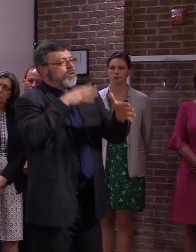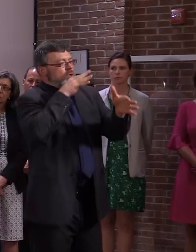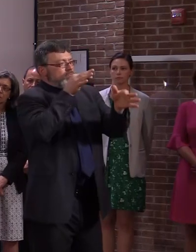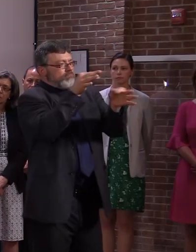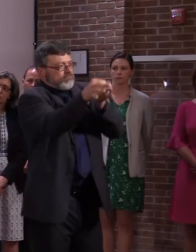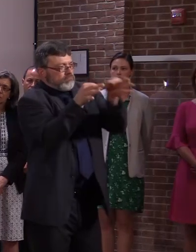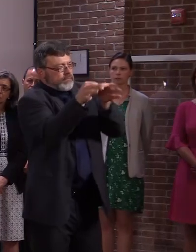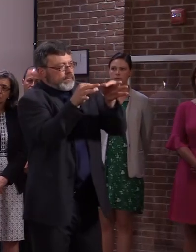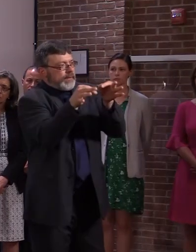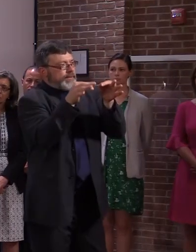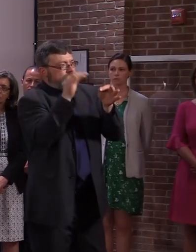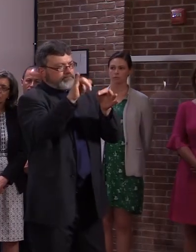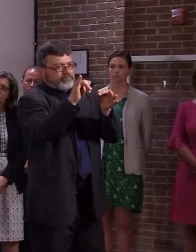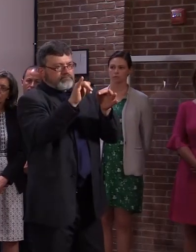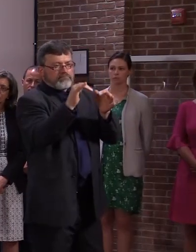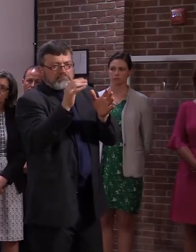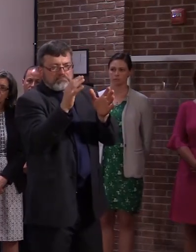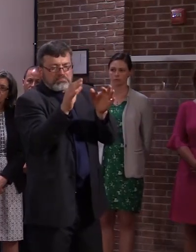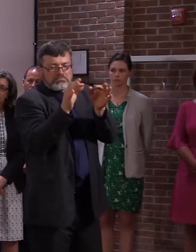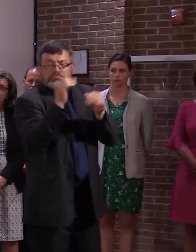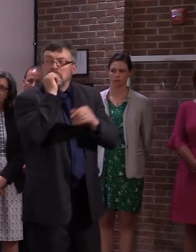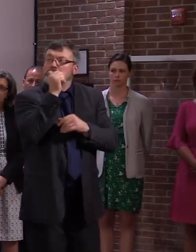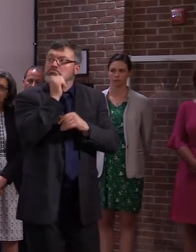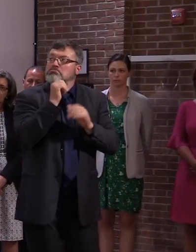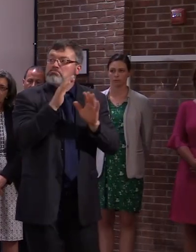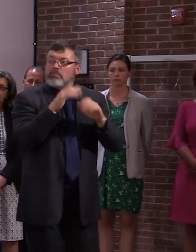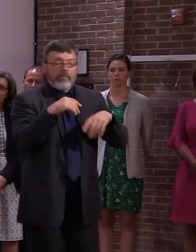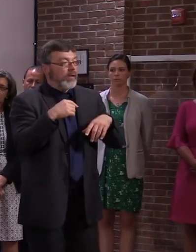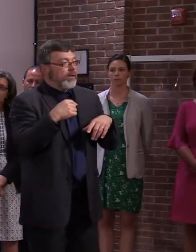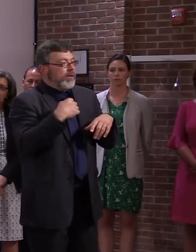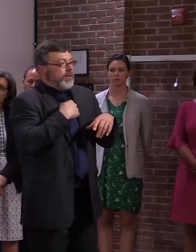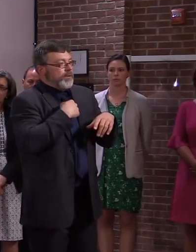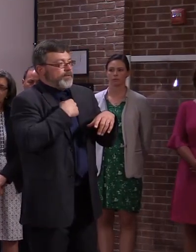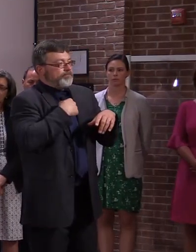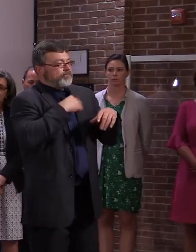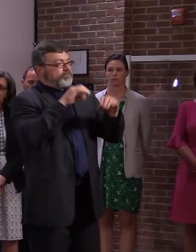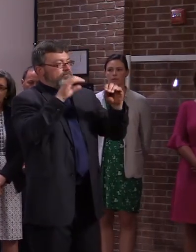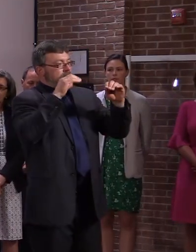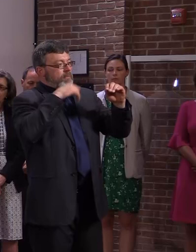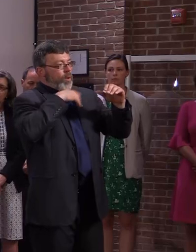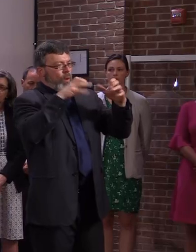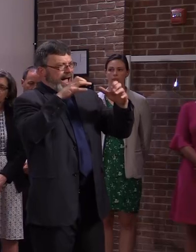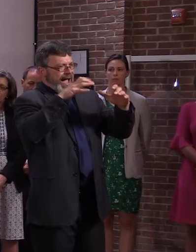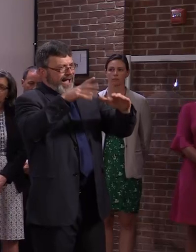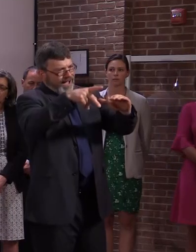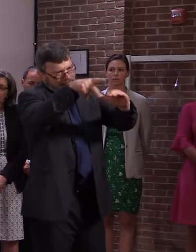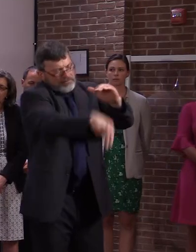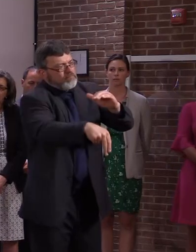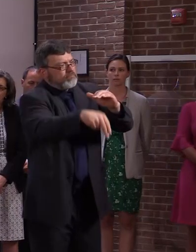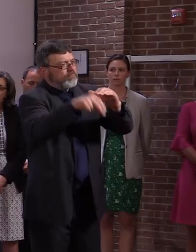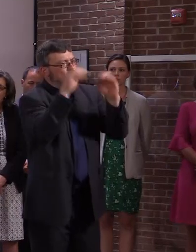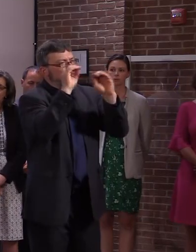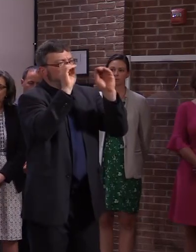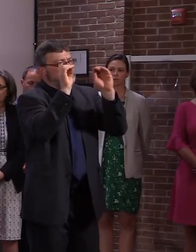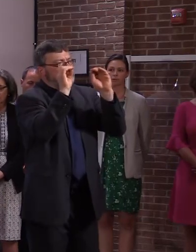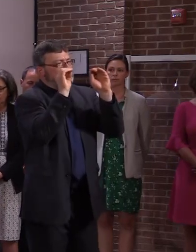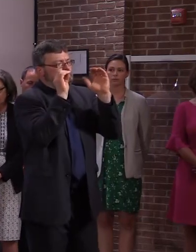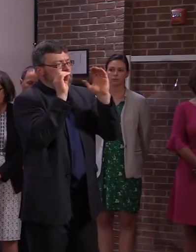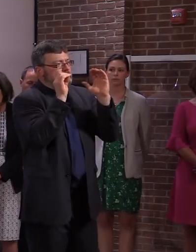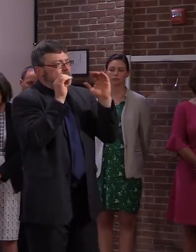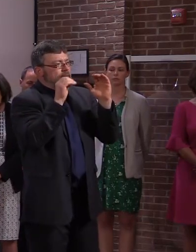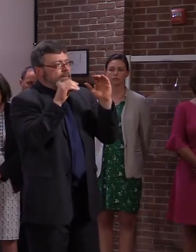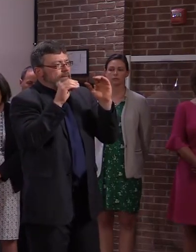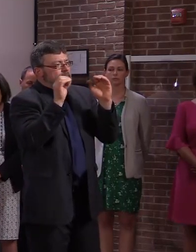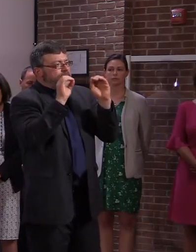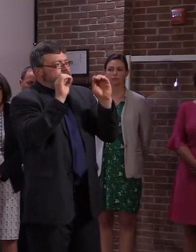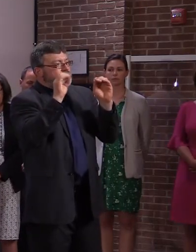updates for you, but it's preventing any cliffs from happening. So just rest assured, nothing is going to